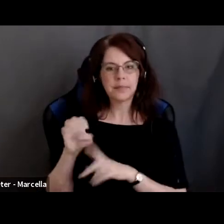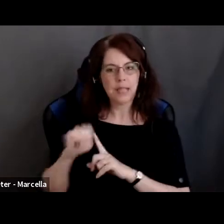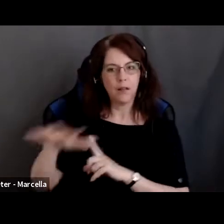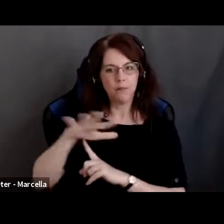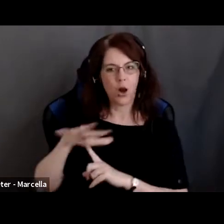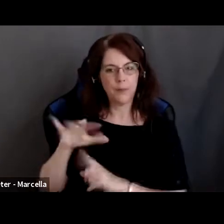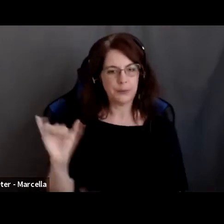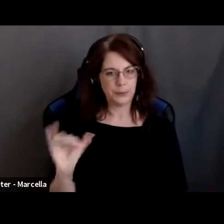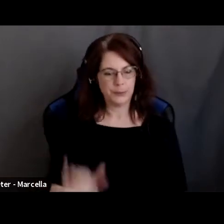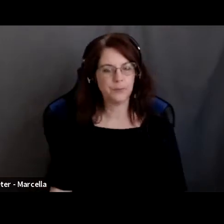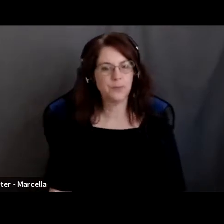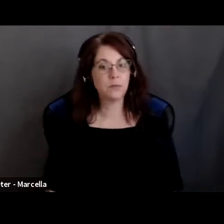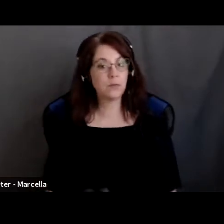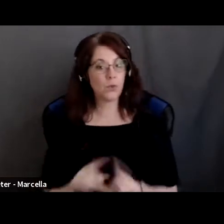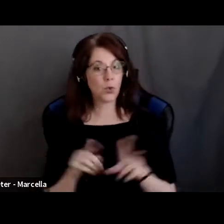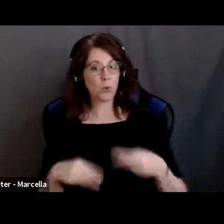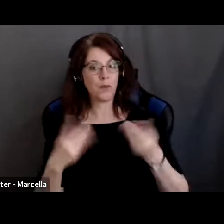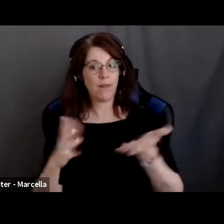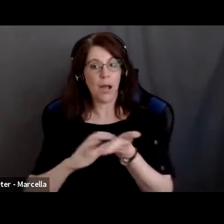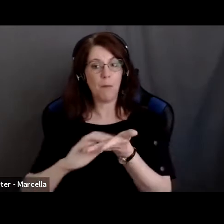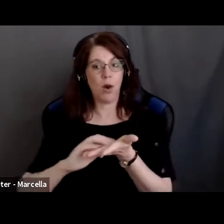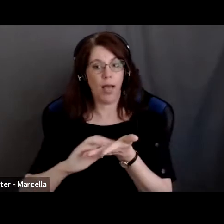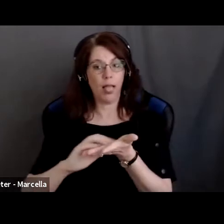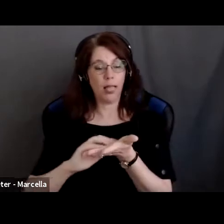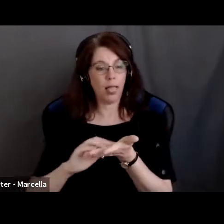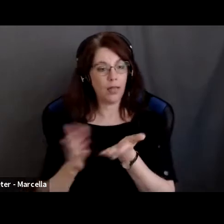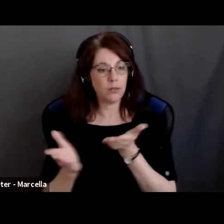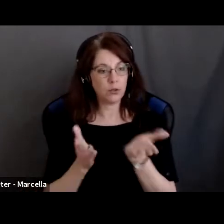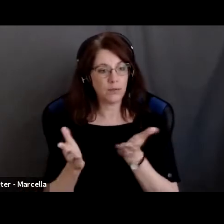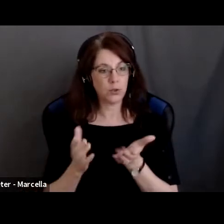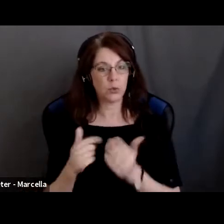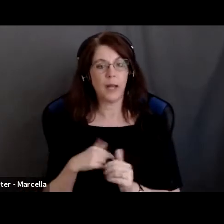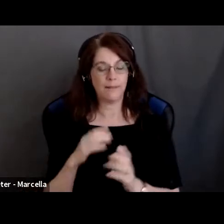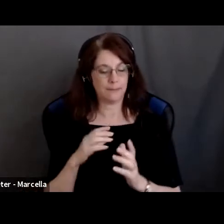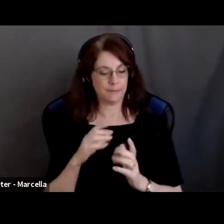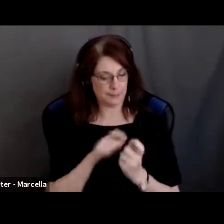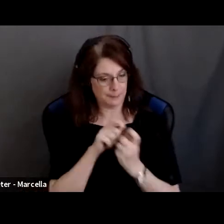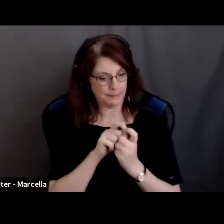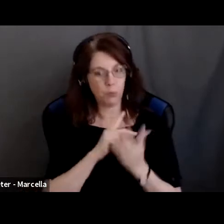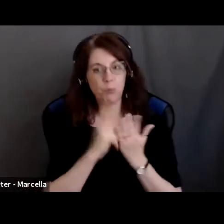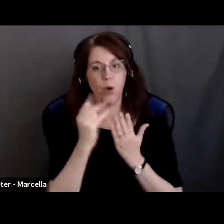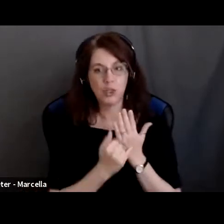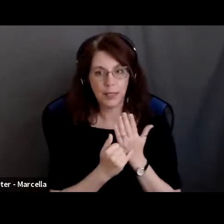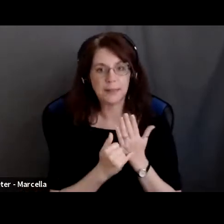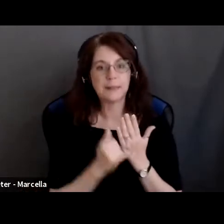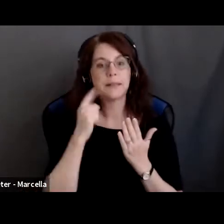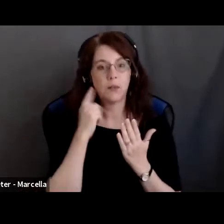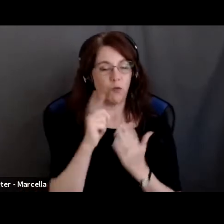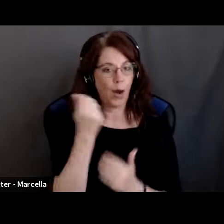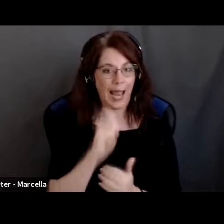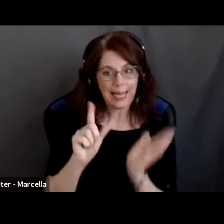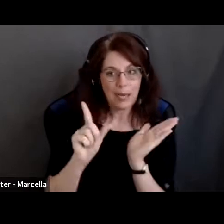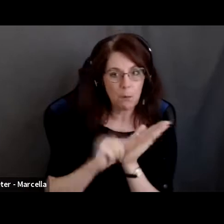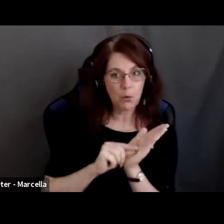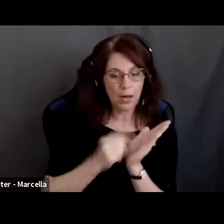environments. We also provide Braille services. So we do customized projects for any